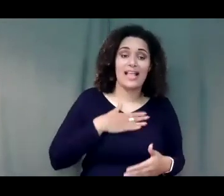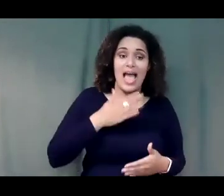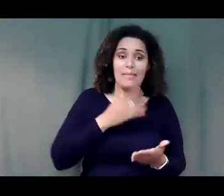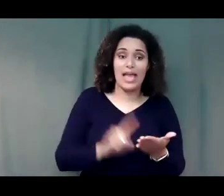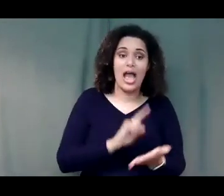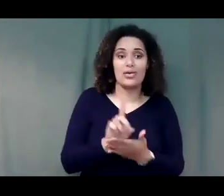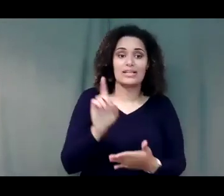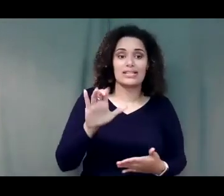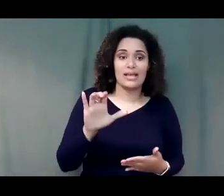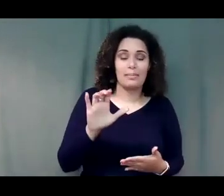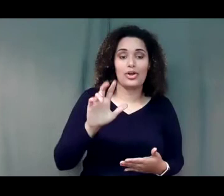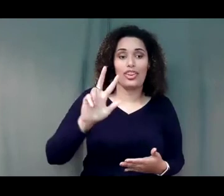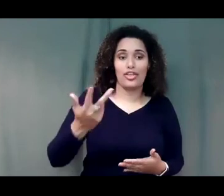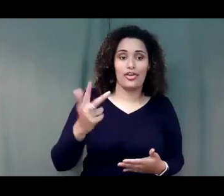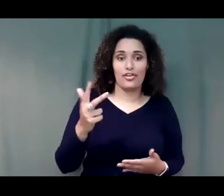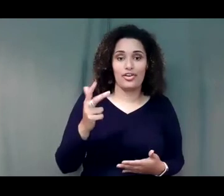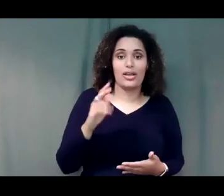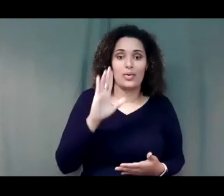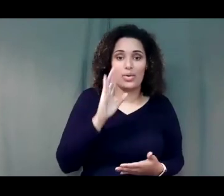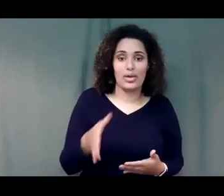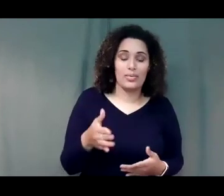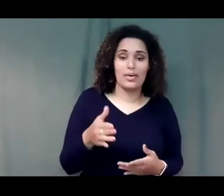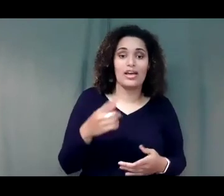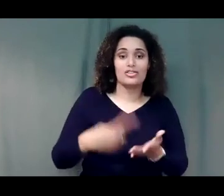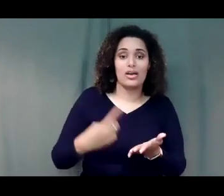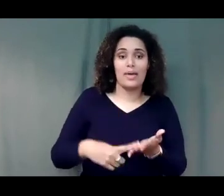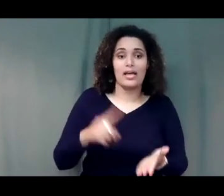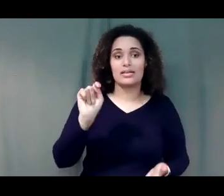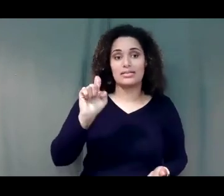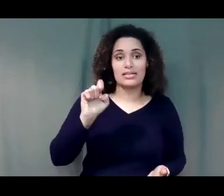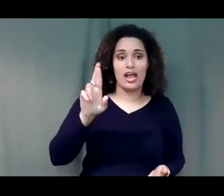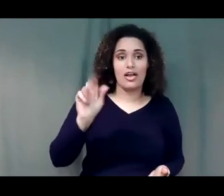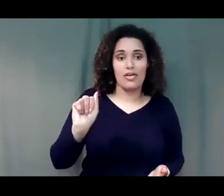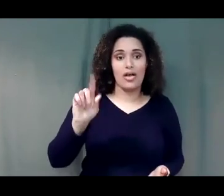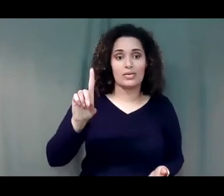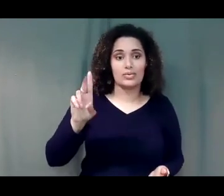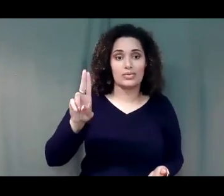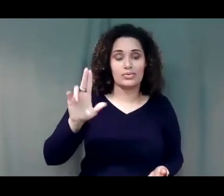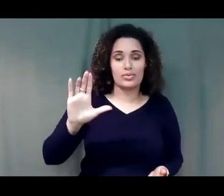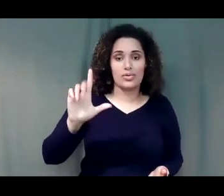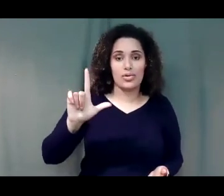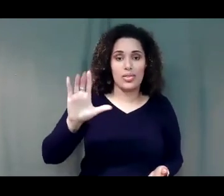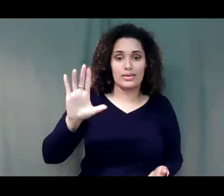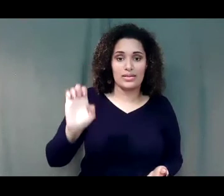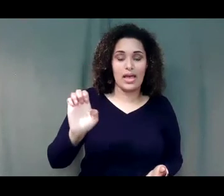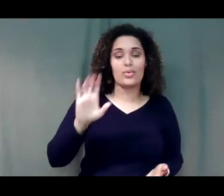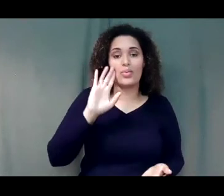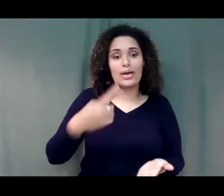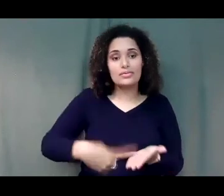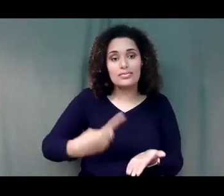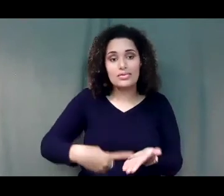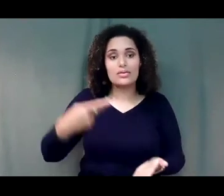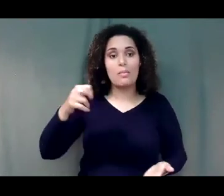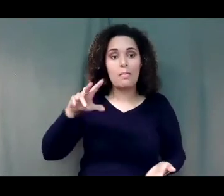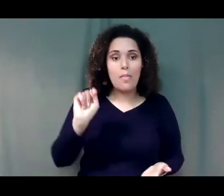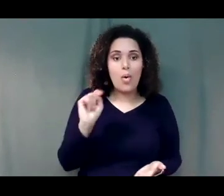December 3rd. And we are going to talk about Terra Dulce, and we're going to talk about port and the history of port and how it got invented